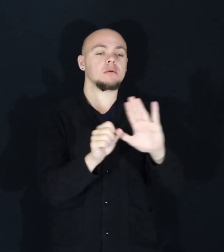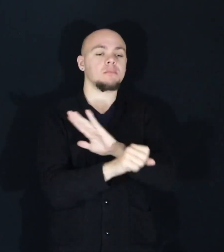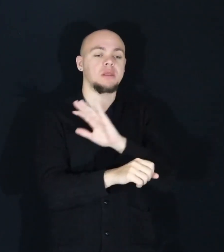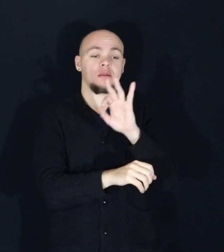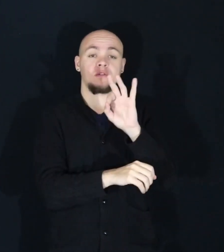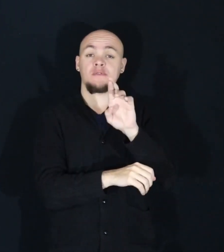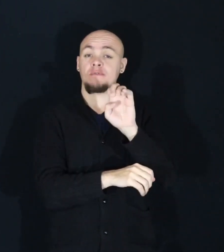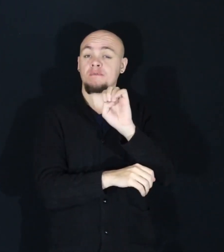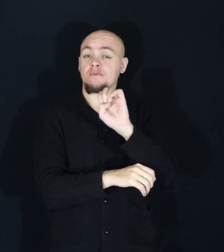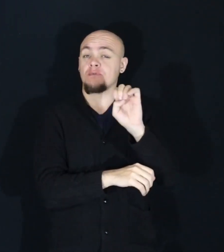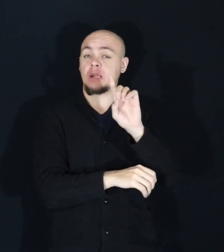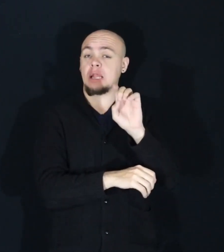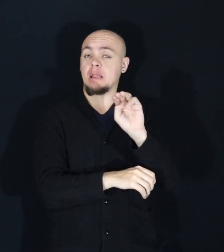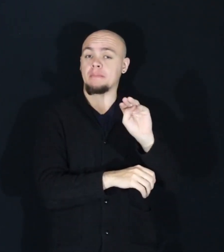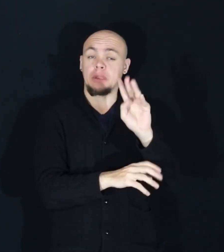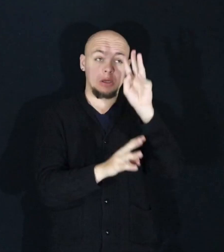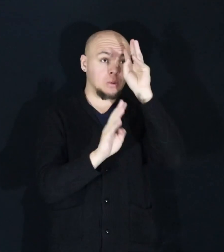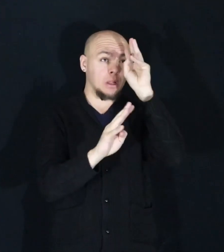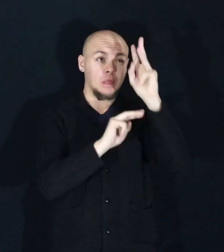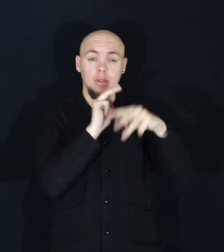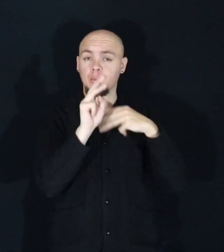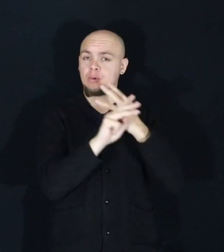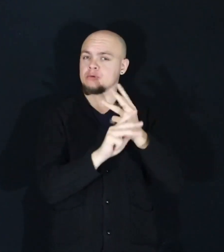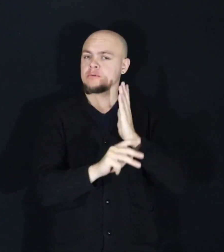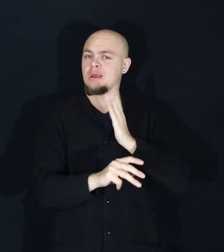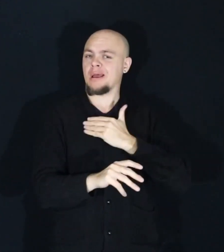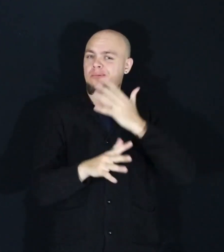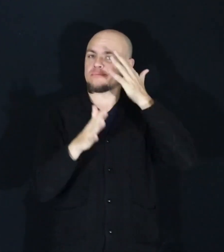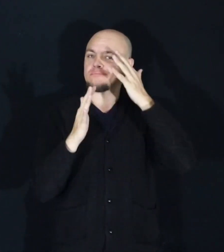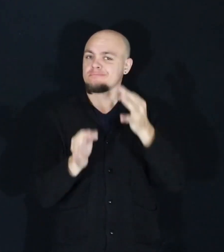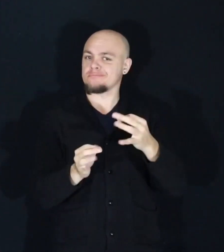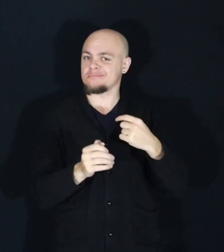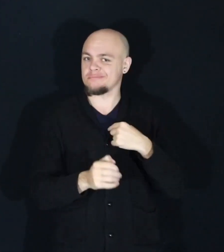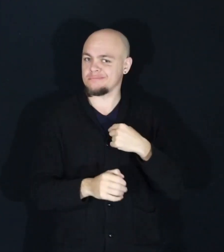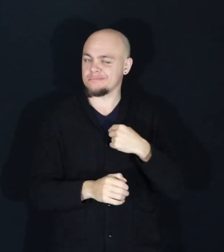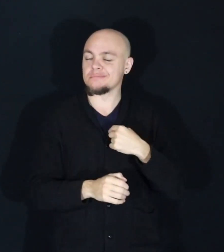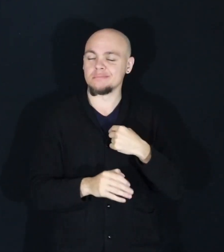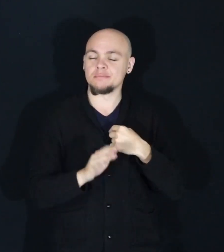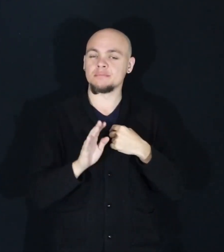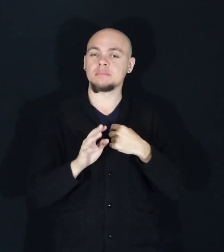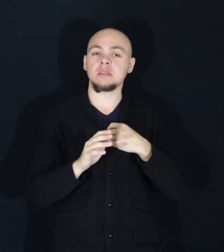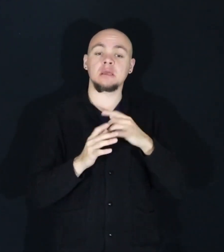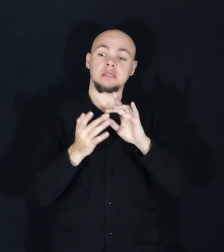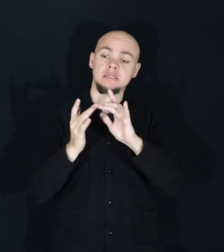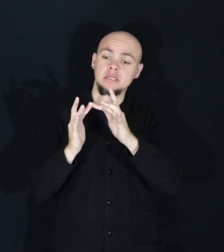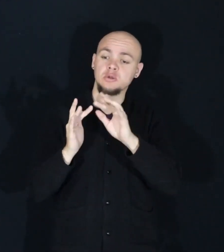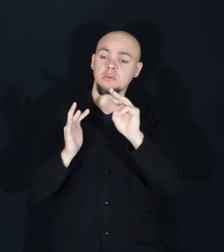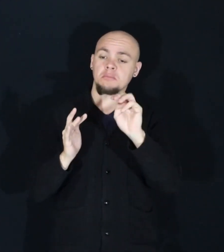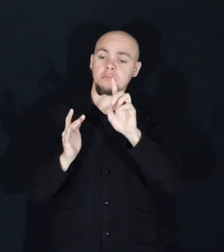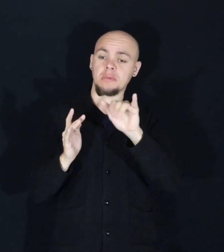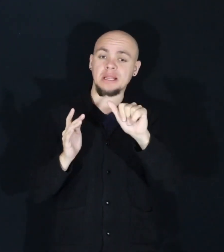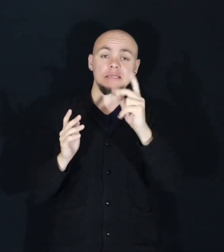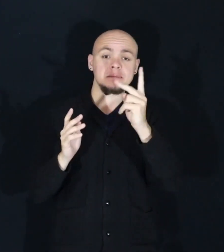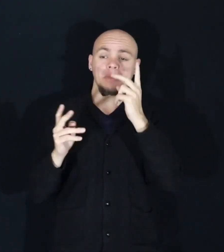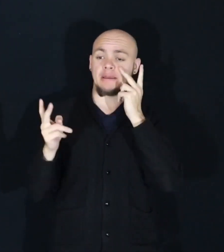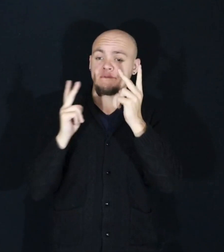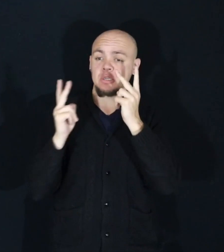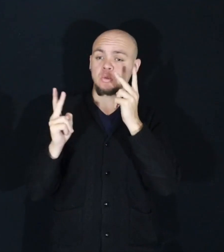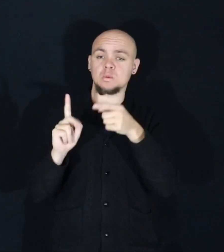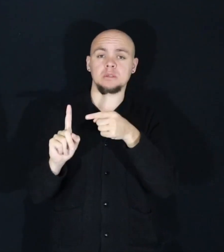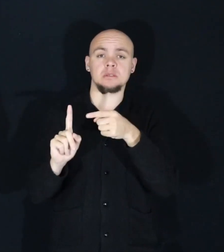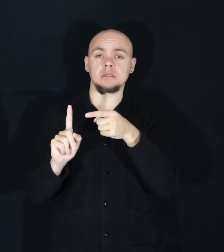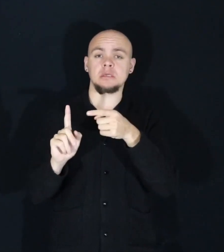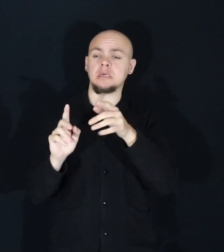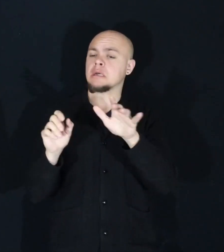read, creating the world is up to us. In comparison to digital media, when something is visual, it is completely